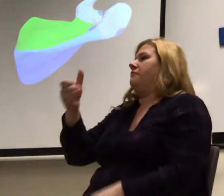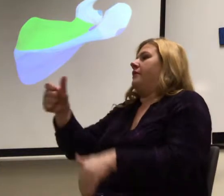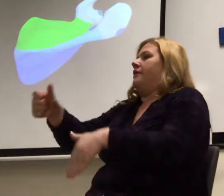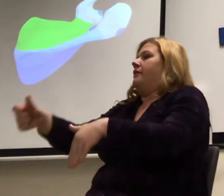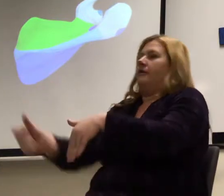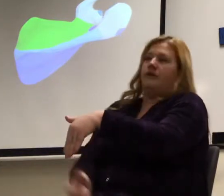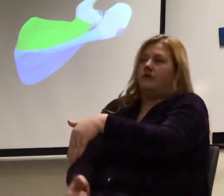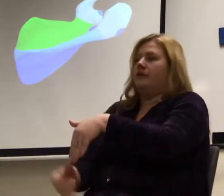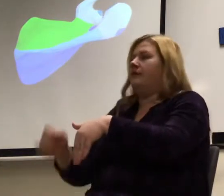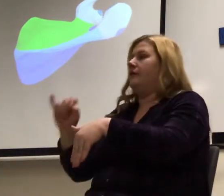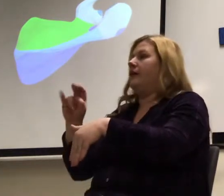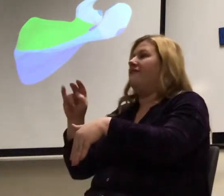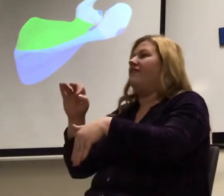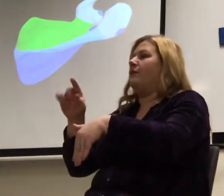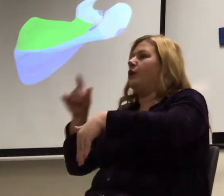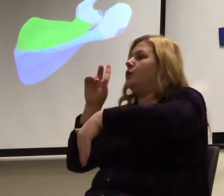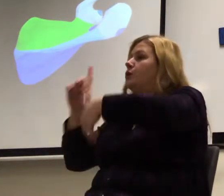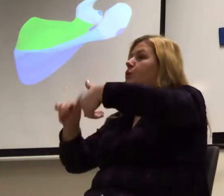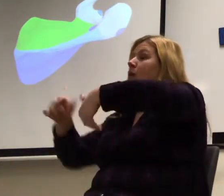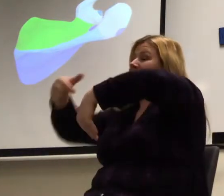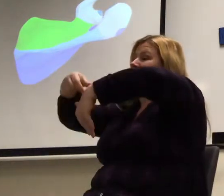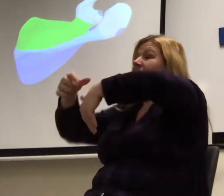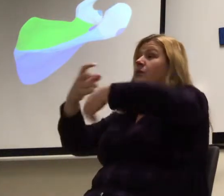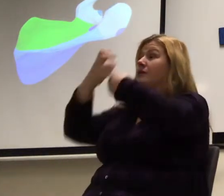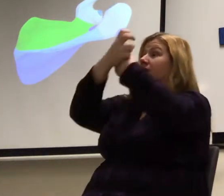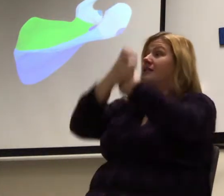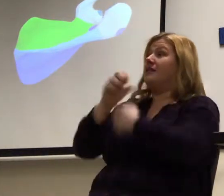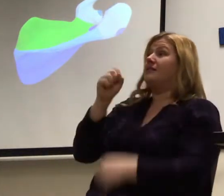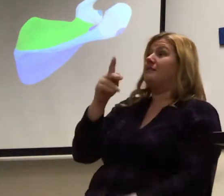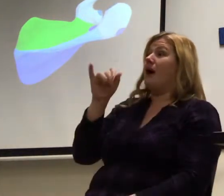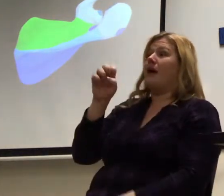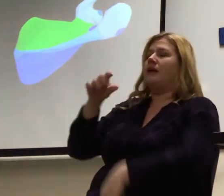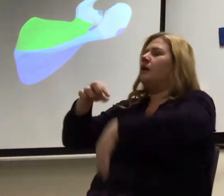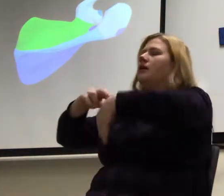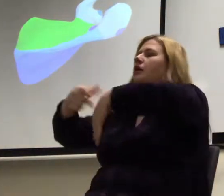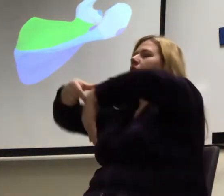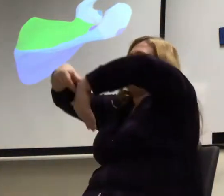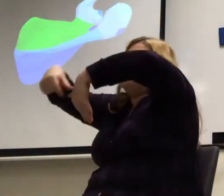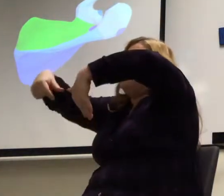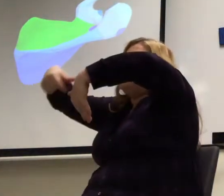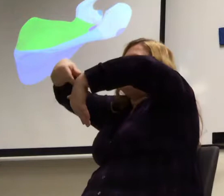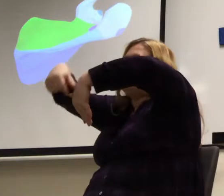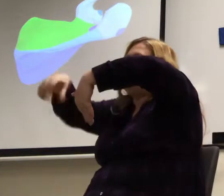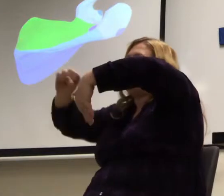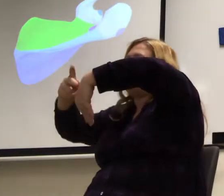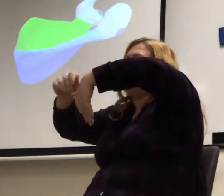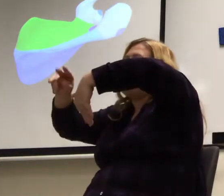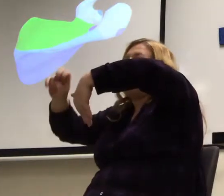to spine.